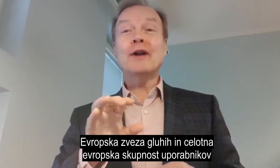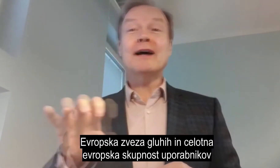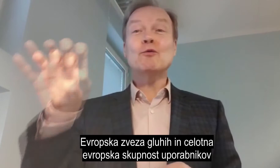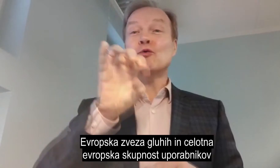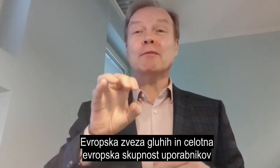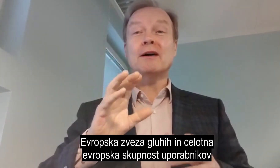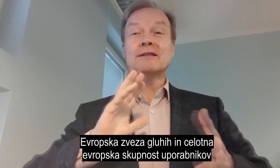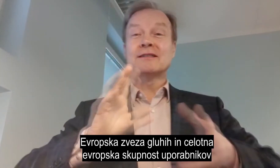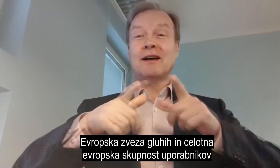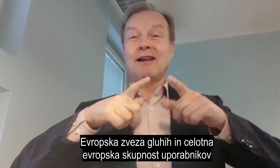Europa